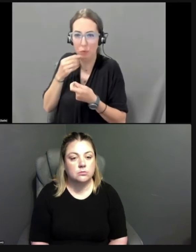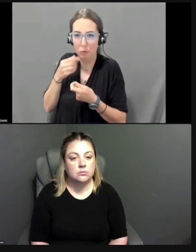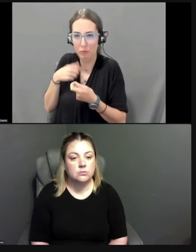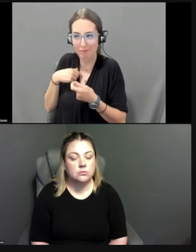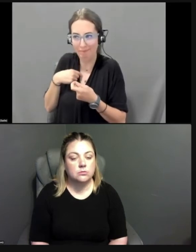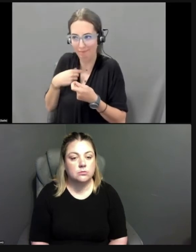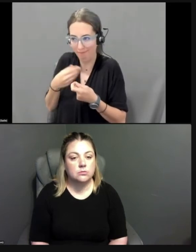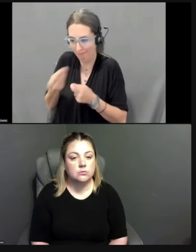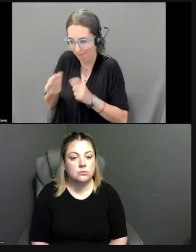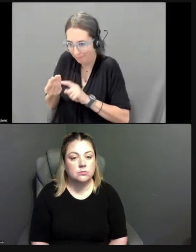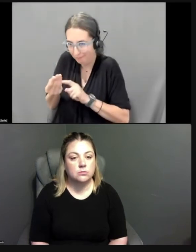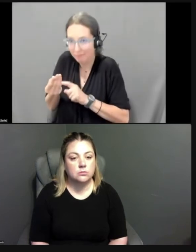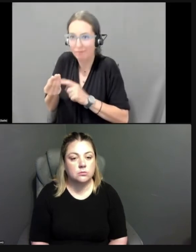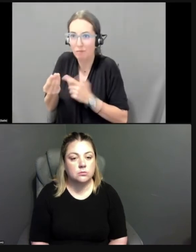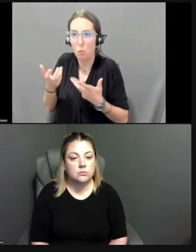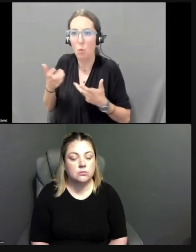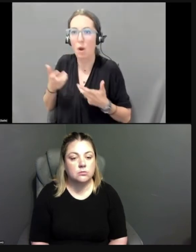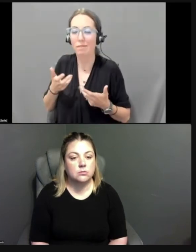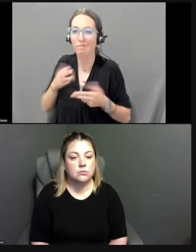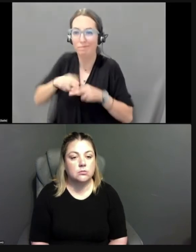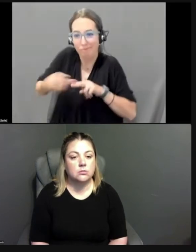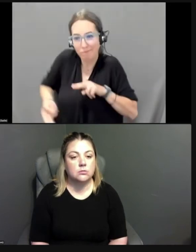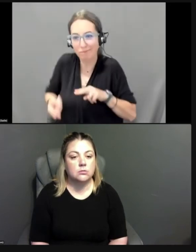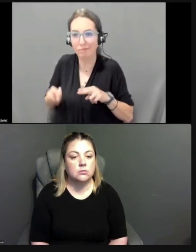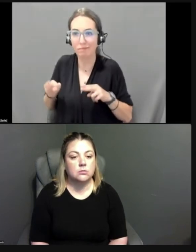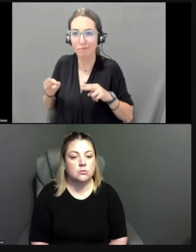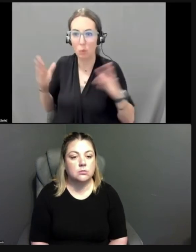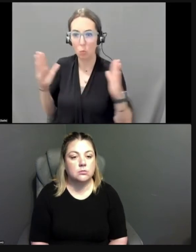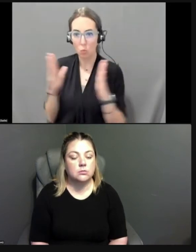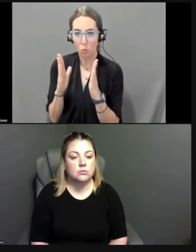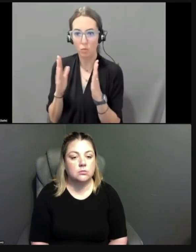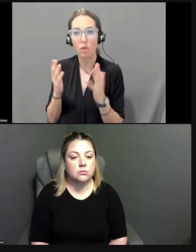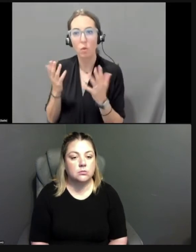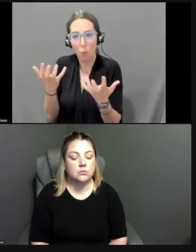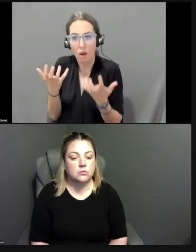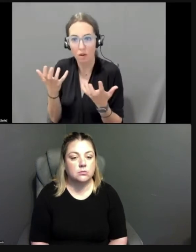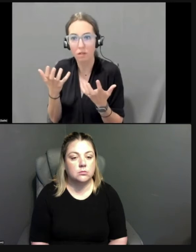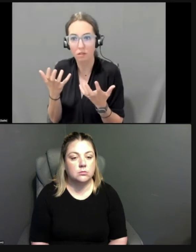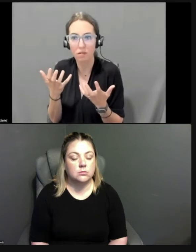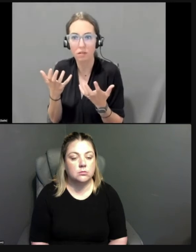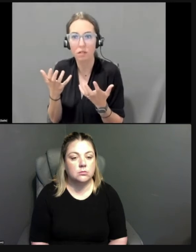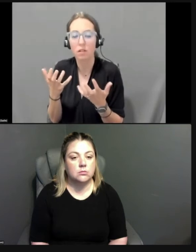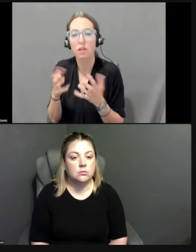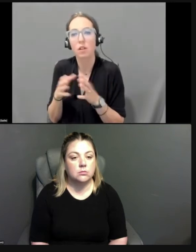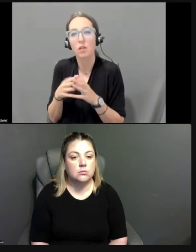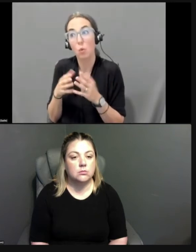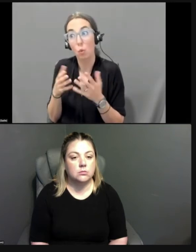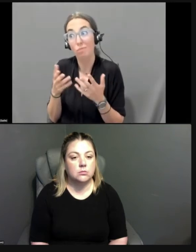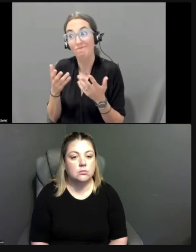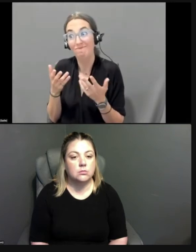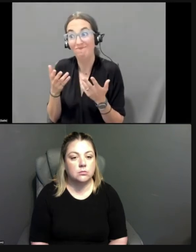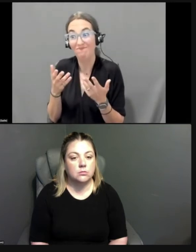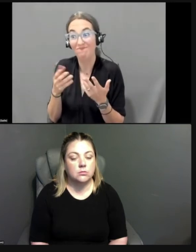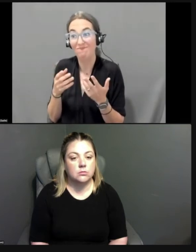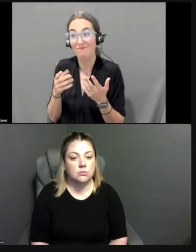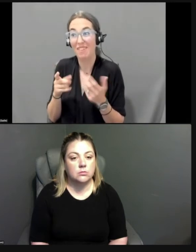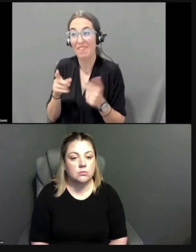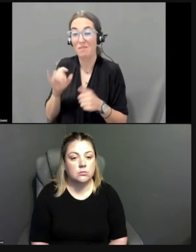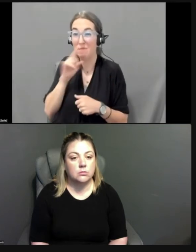order to change my body size and shape. That really sort of segues into like my first experience with